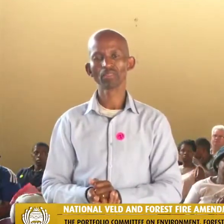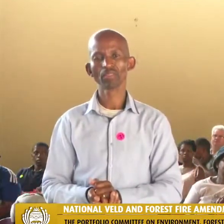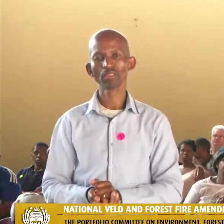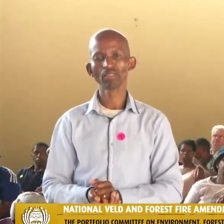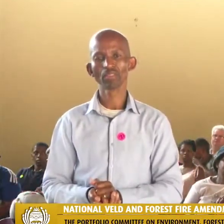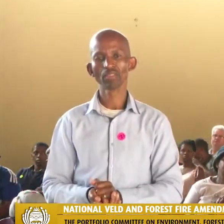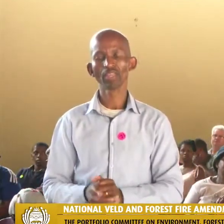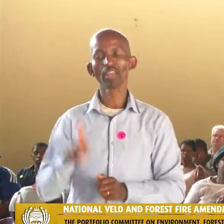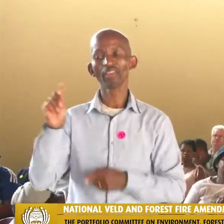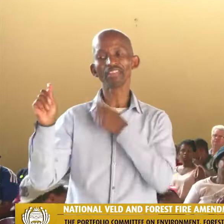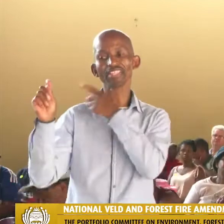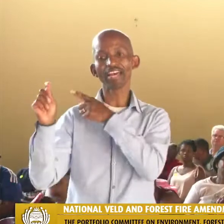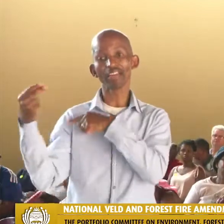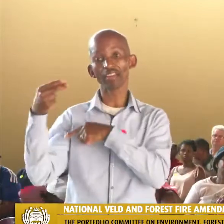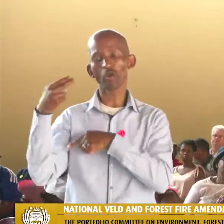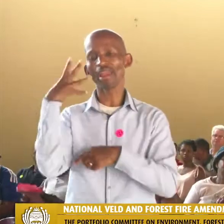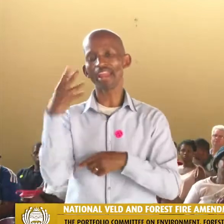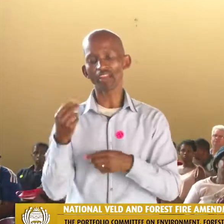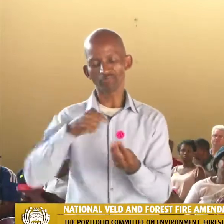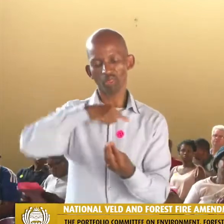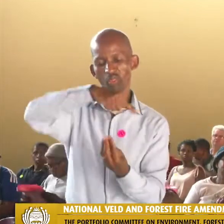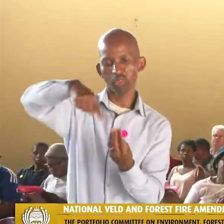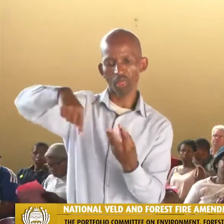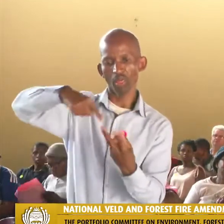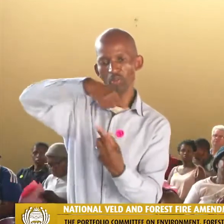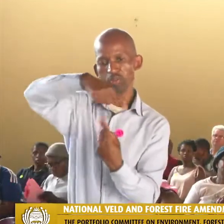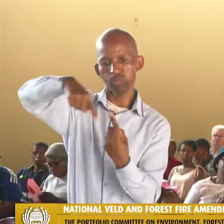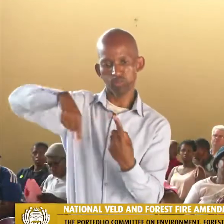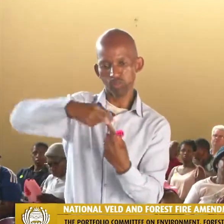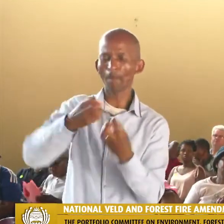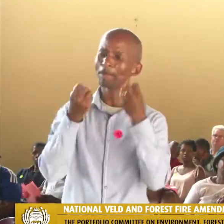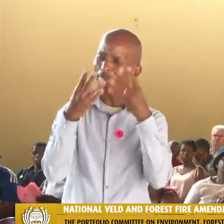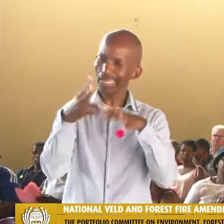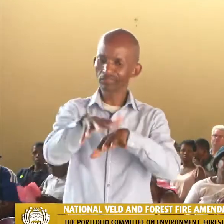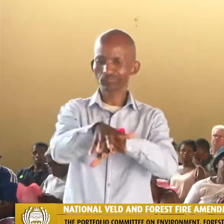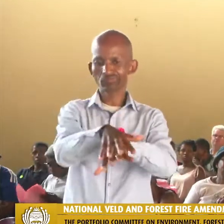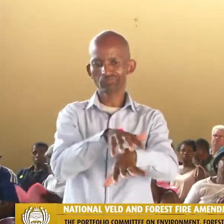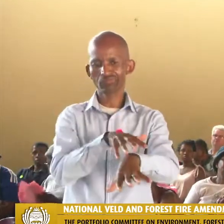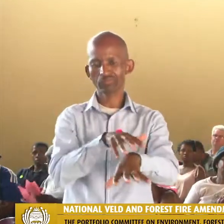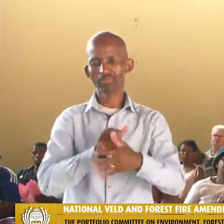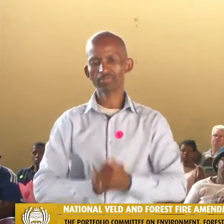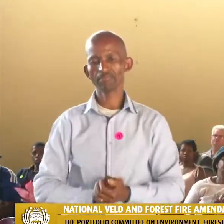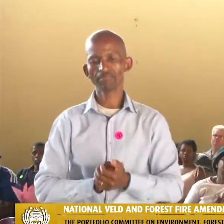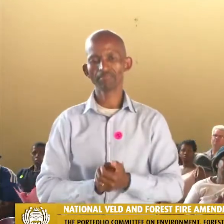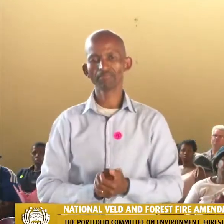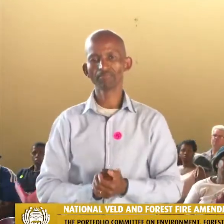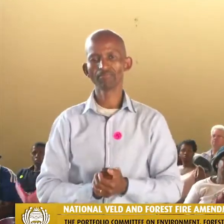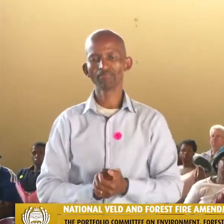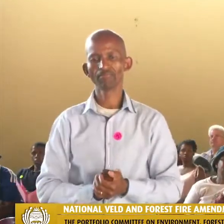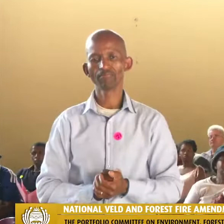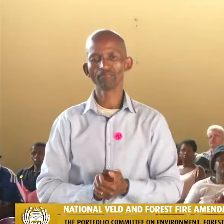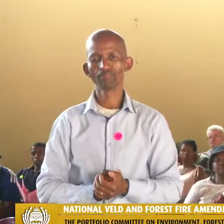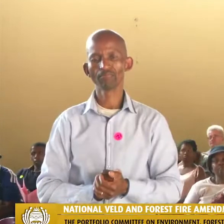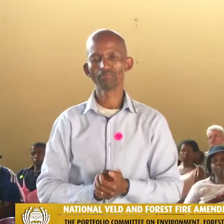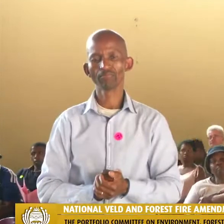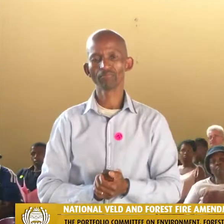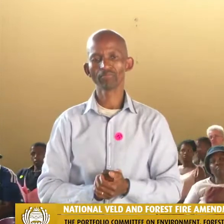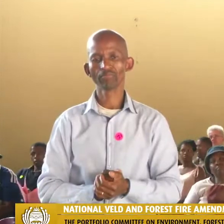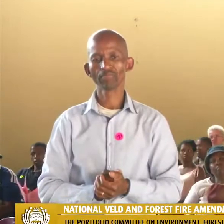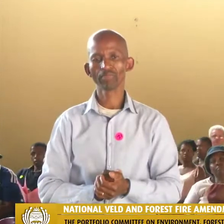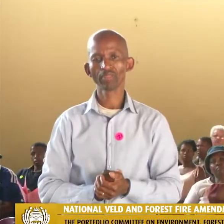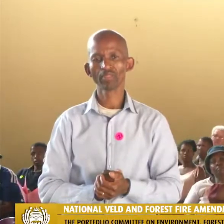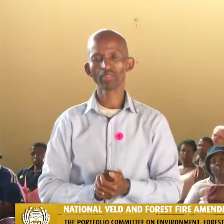Ko Tarleton re surroundilwe ke masimo a le mantsi. There's a lot of fields in Tarleton which